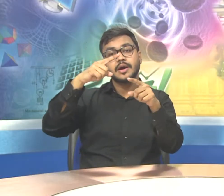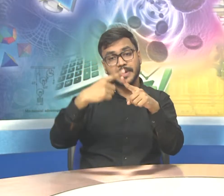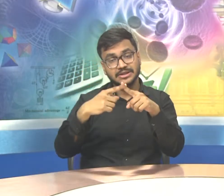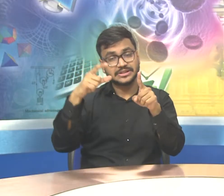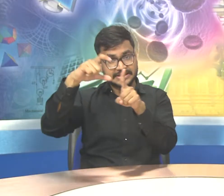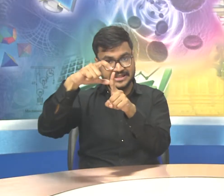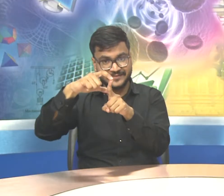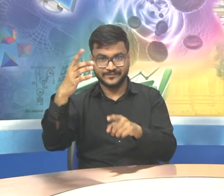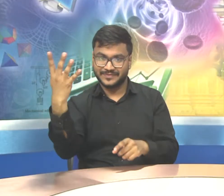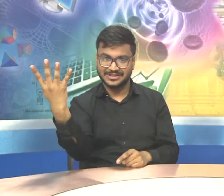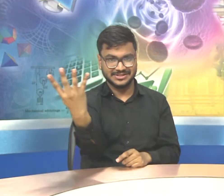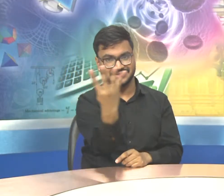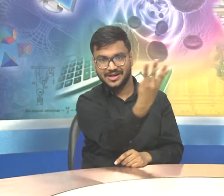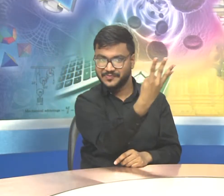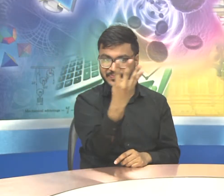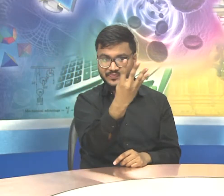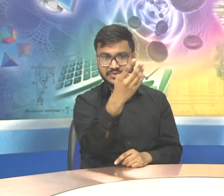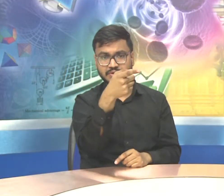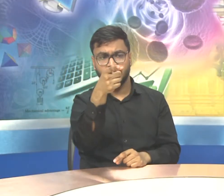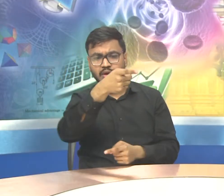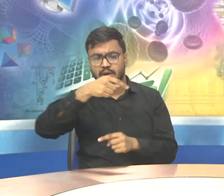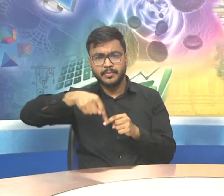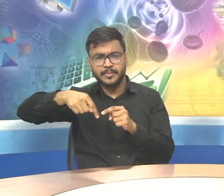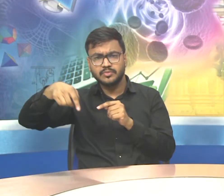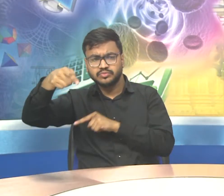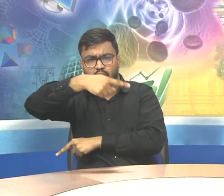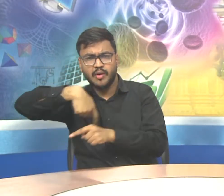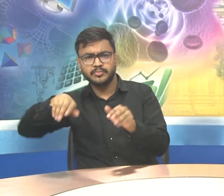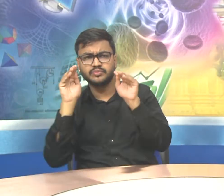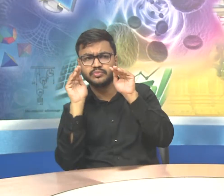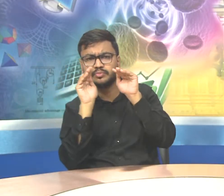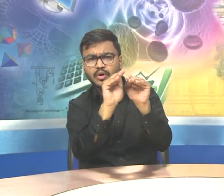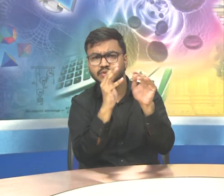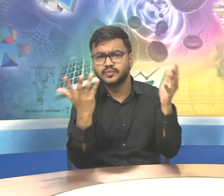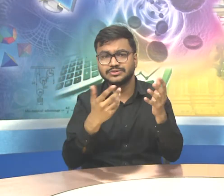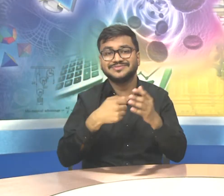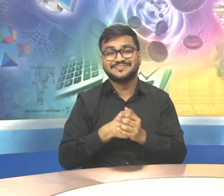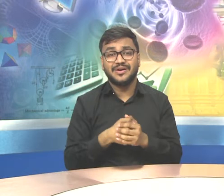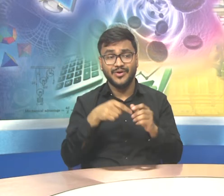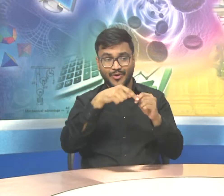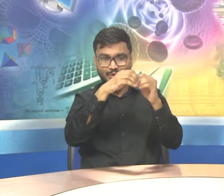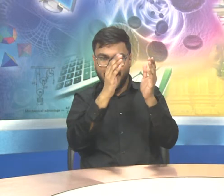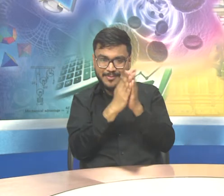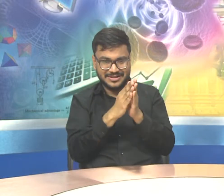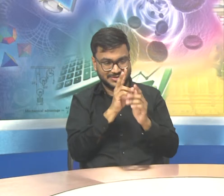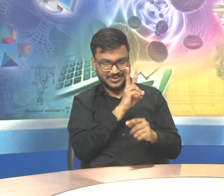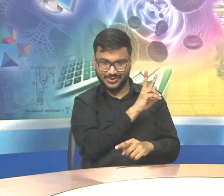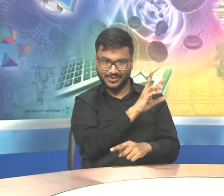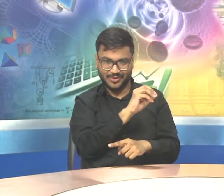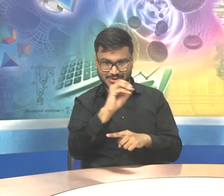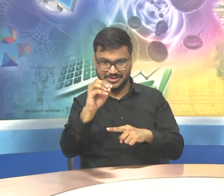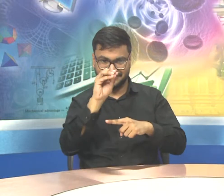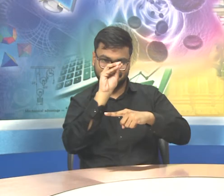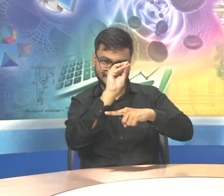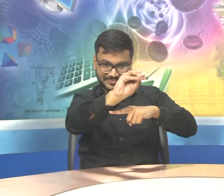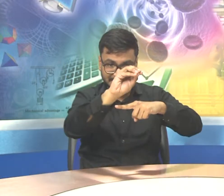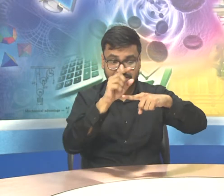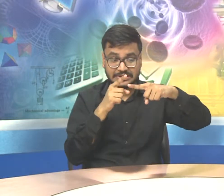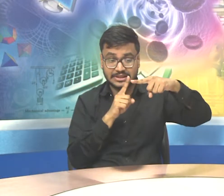are 4 candidates A, B, C and D. The quota in this case will